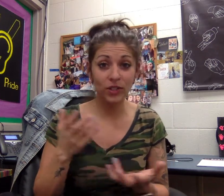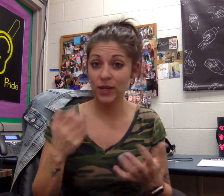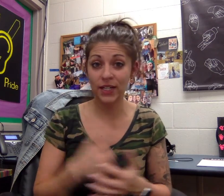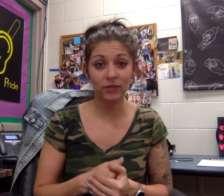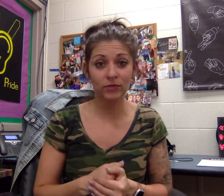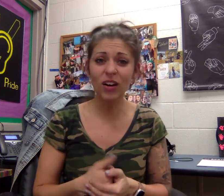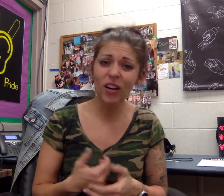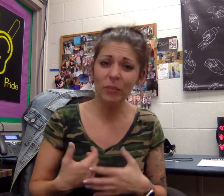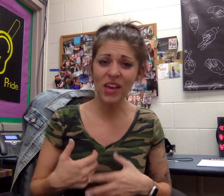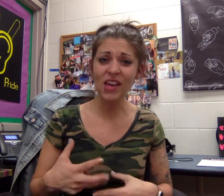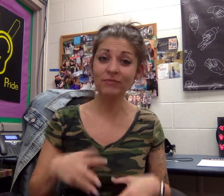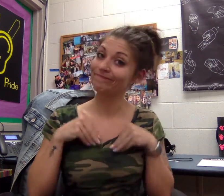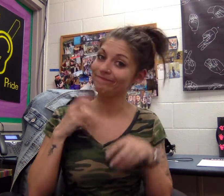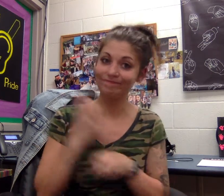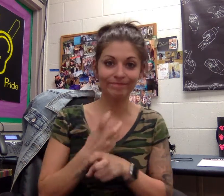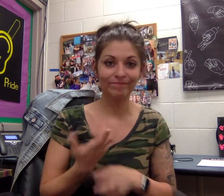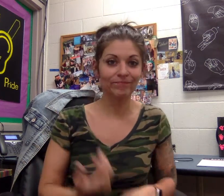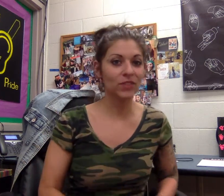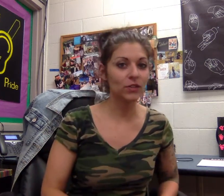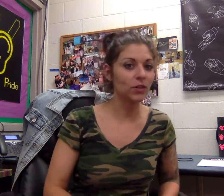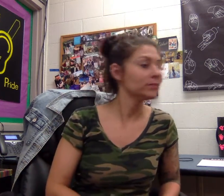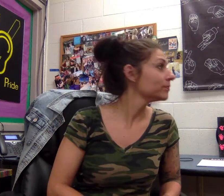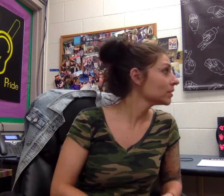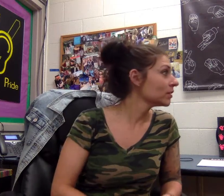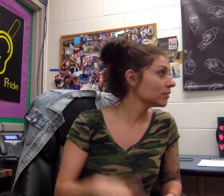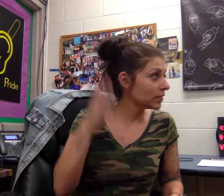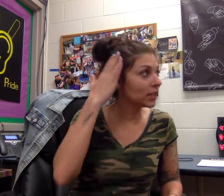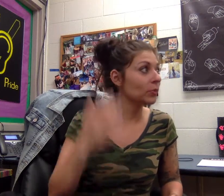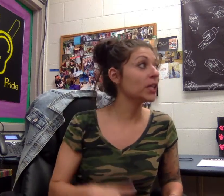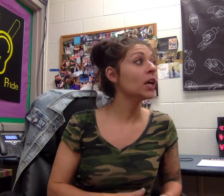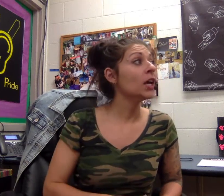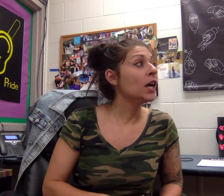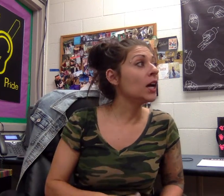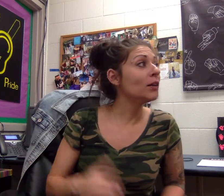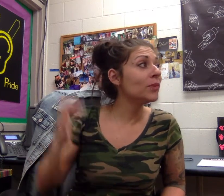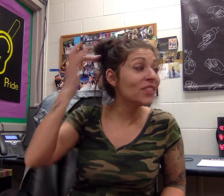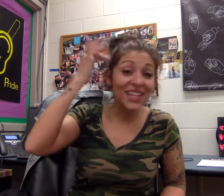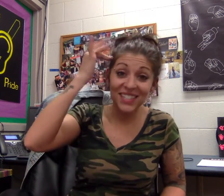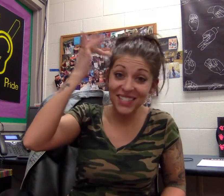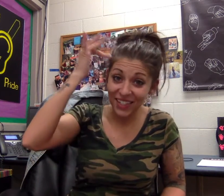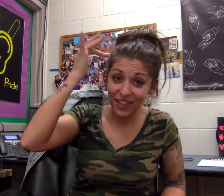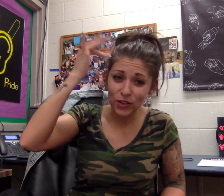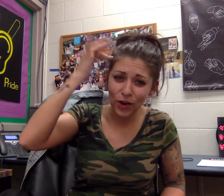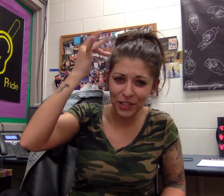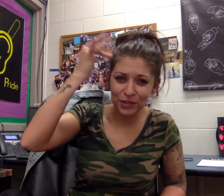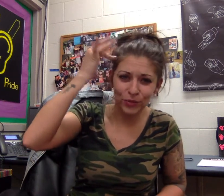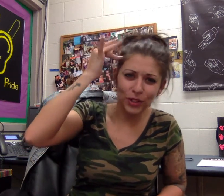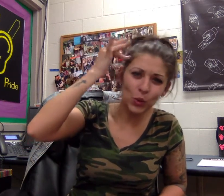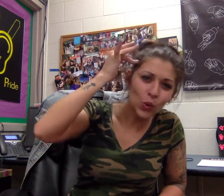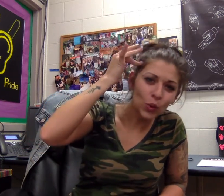quiz right now that's sick that's awesome really cool